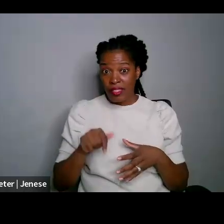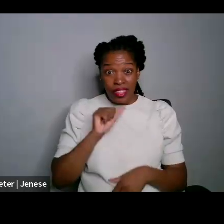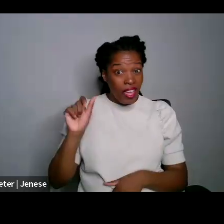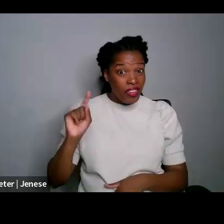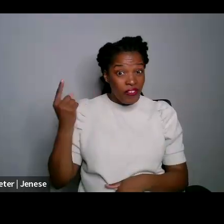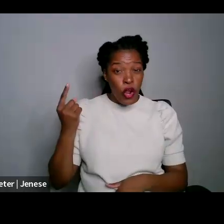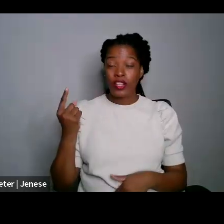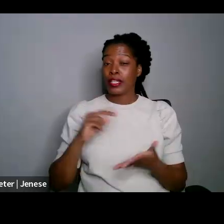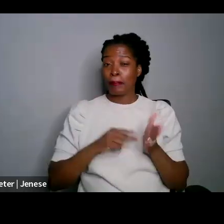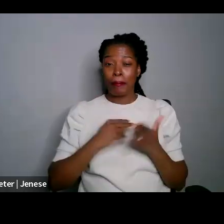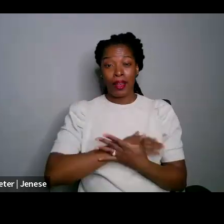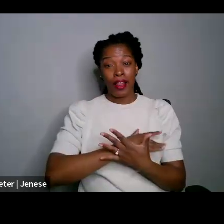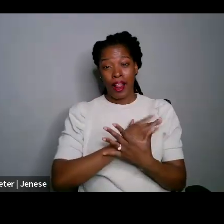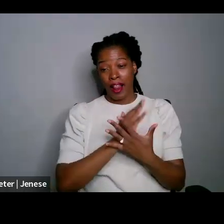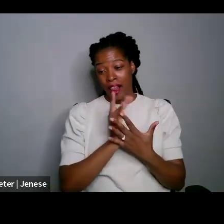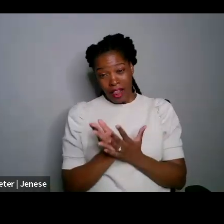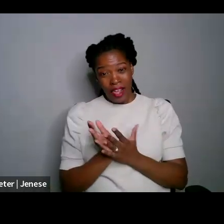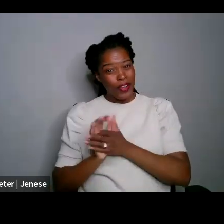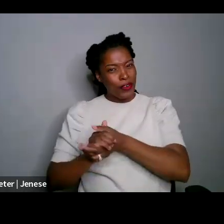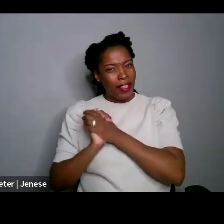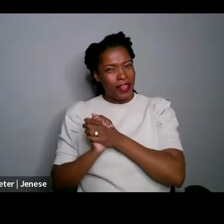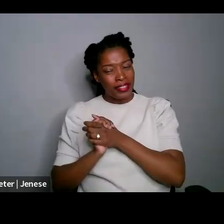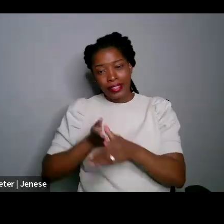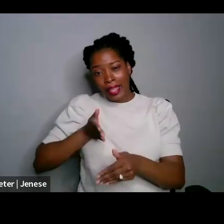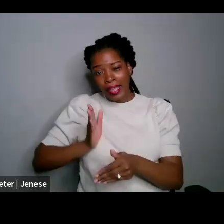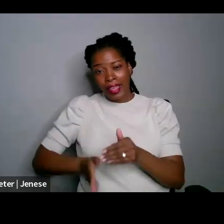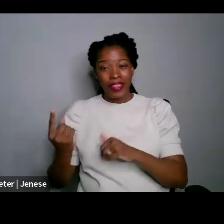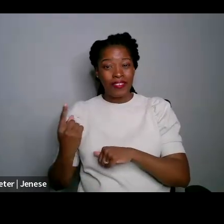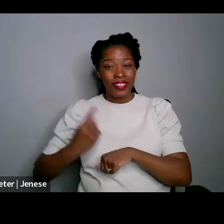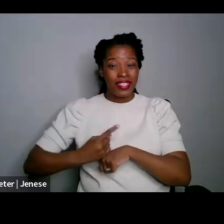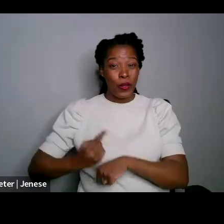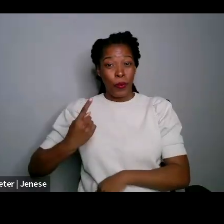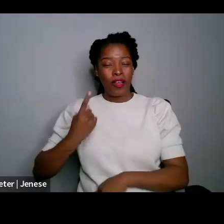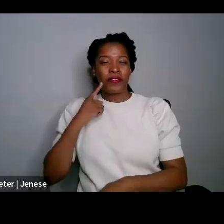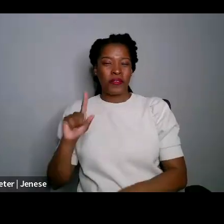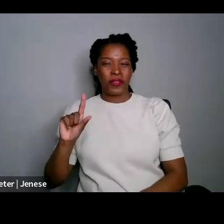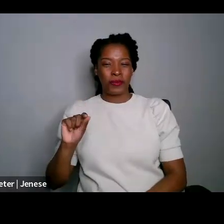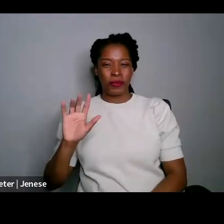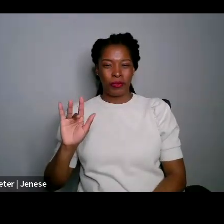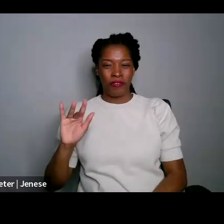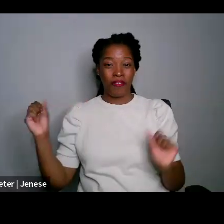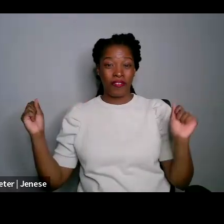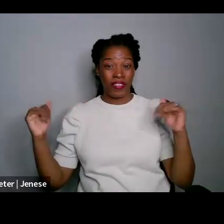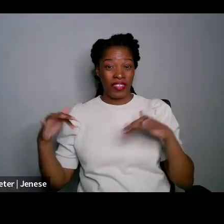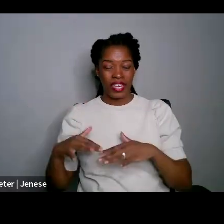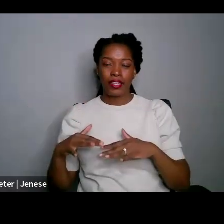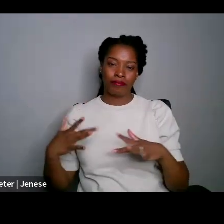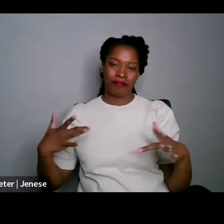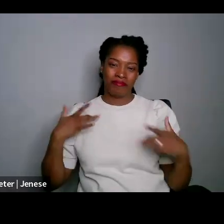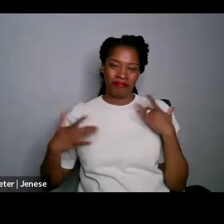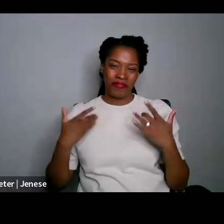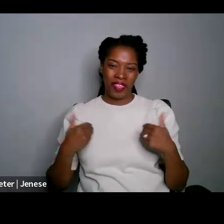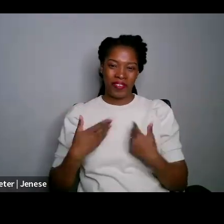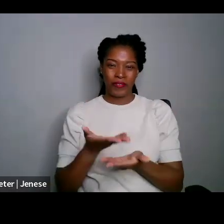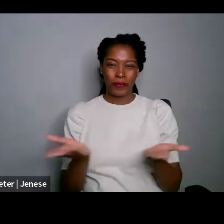you've made it. We're at the end of day one of your 2025 convening. So grateful to have you here. And